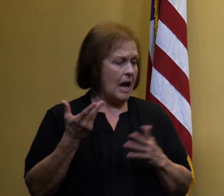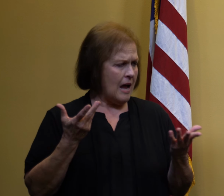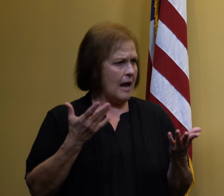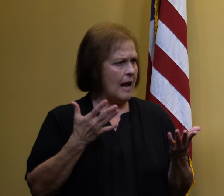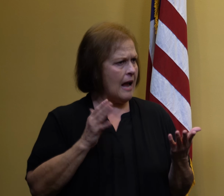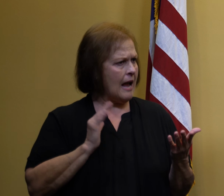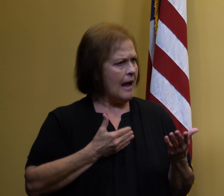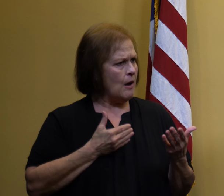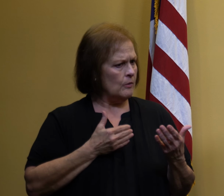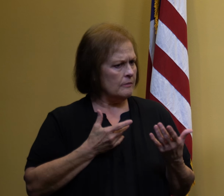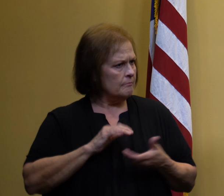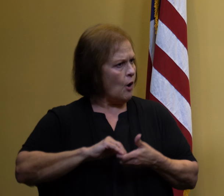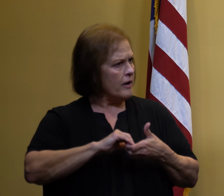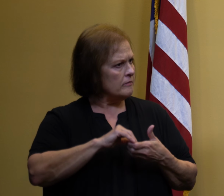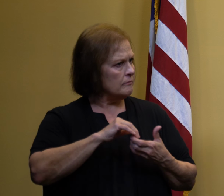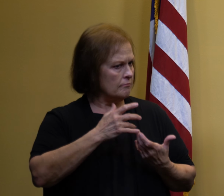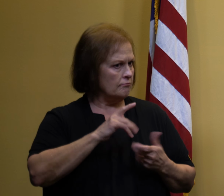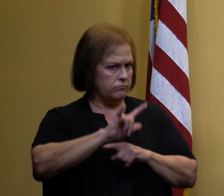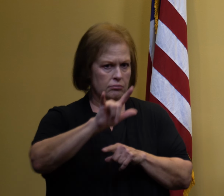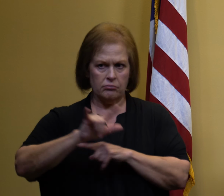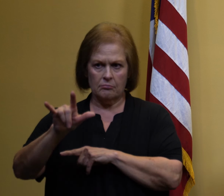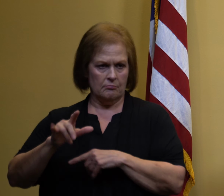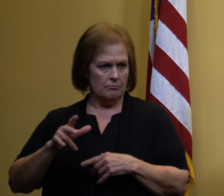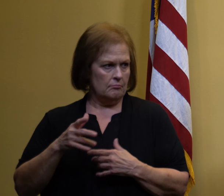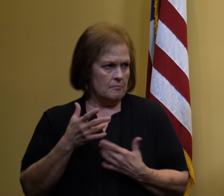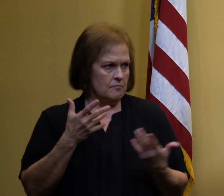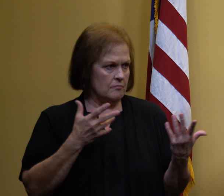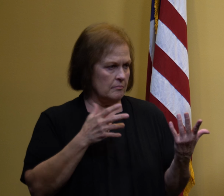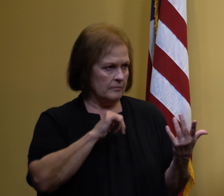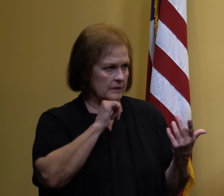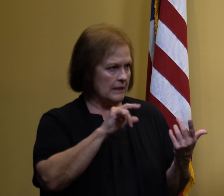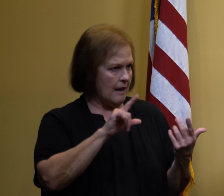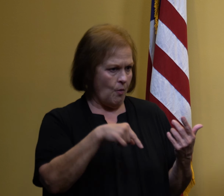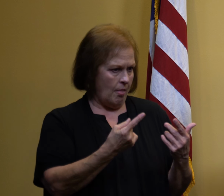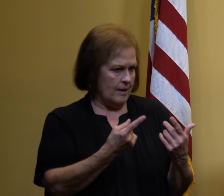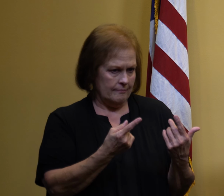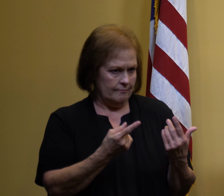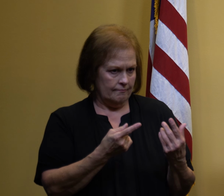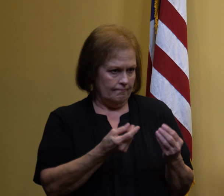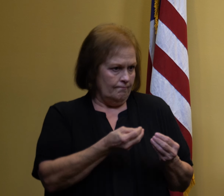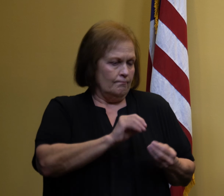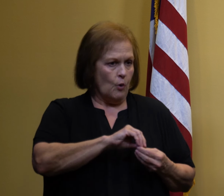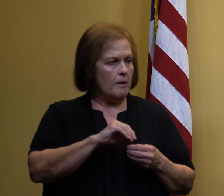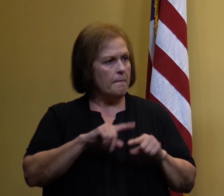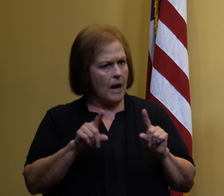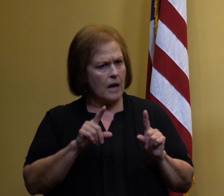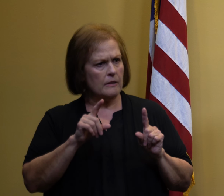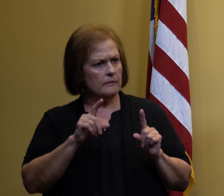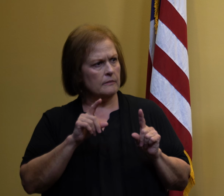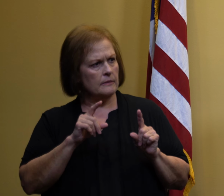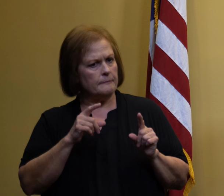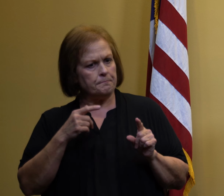Our partners travel. And so it's like a force multiplier. It's speaking to and being